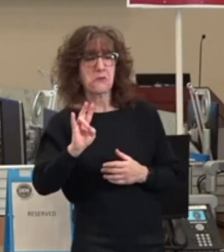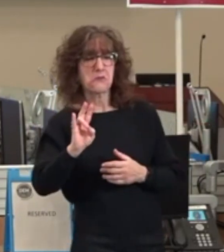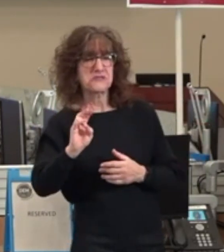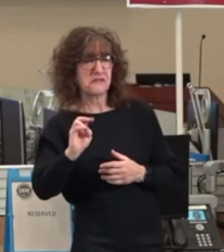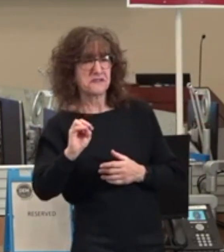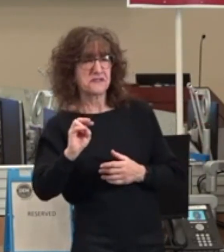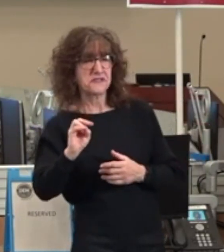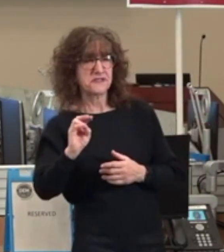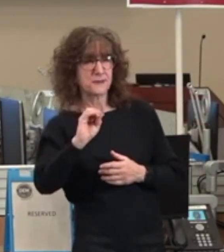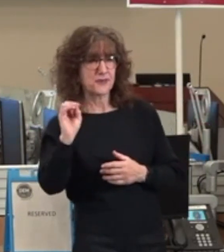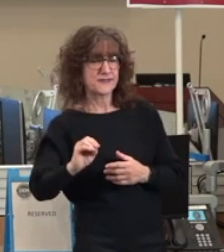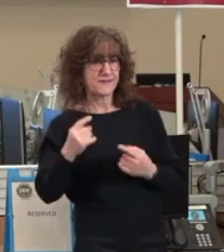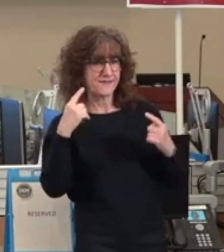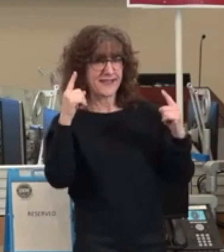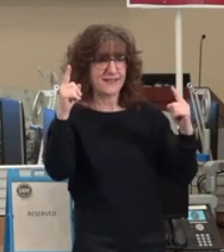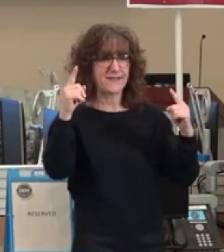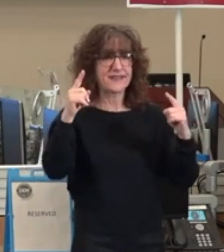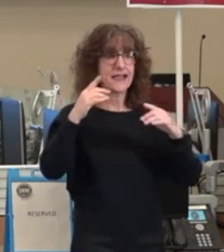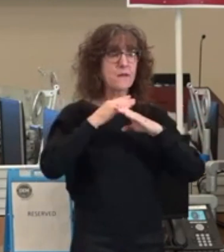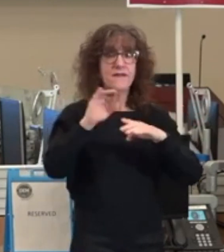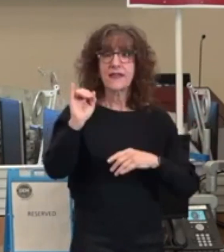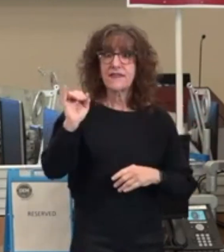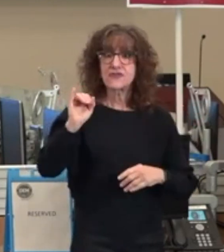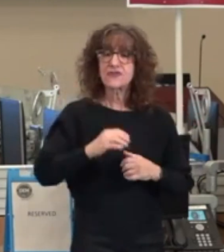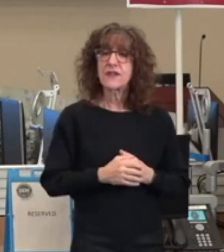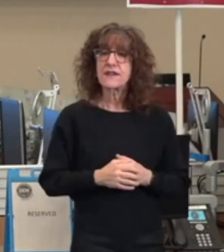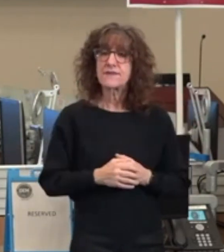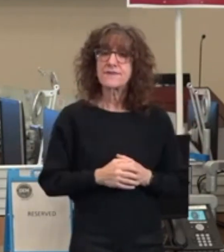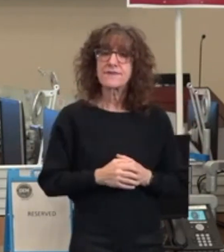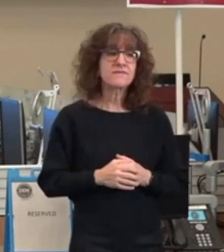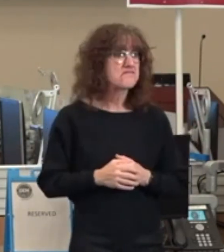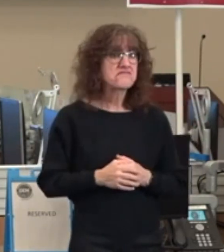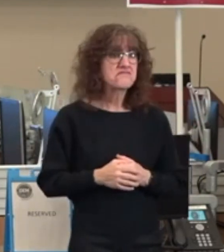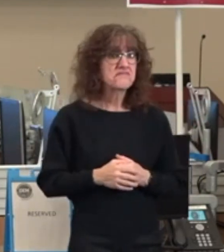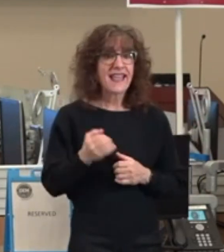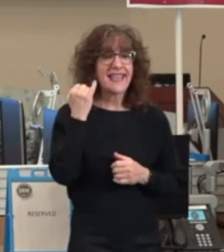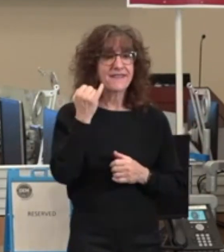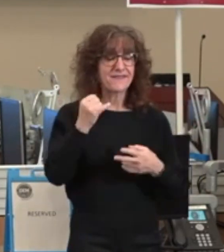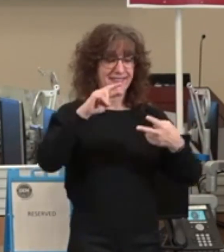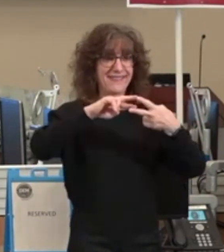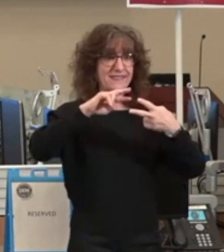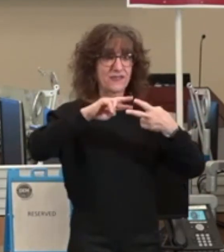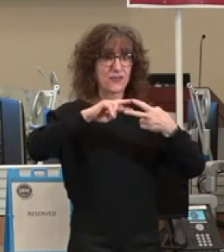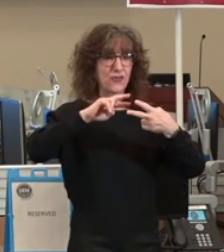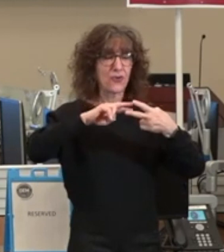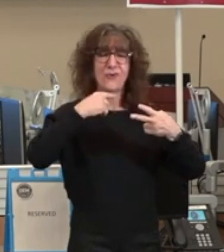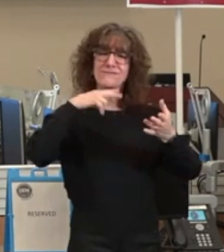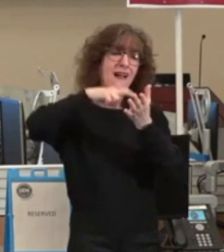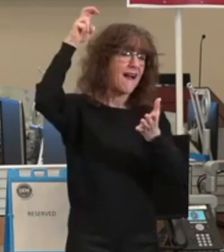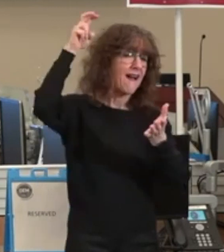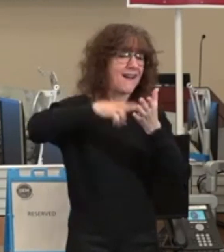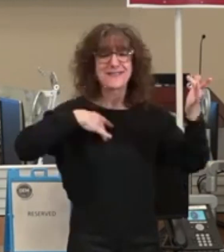low 70s in terms of percent effectiveness at preventing infection. Any other time, any other year, if those two hadn't been released, we would be jumping up and